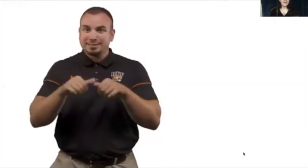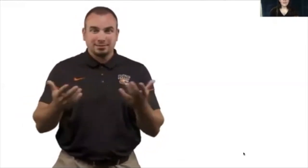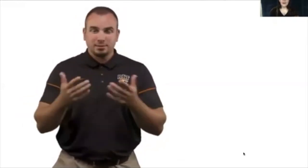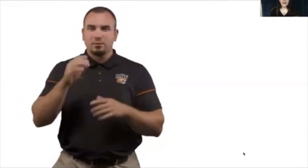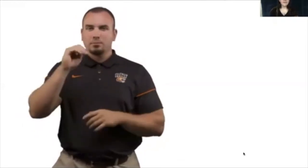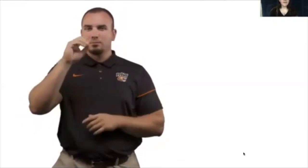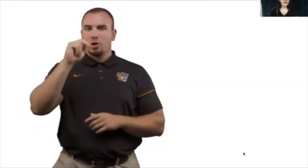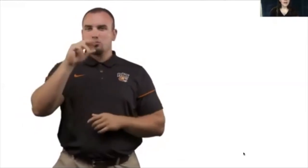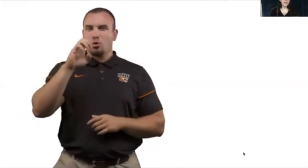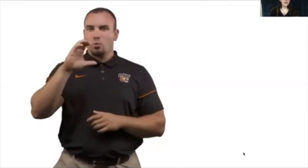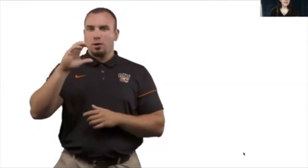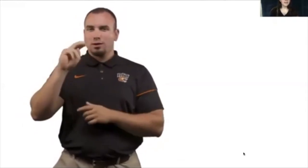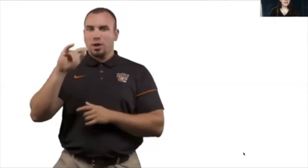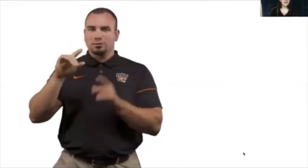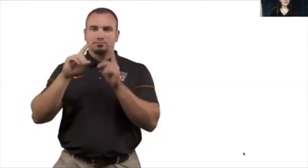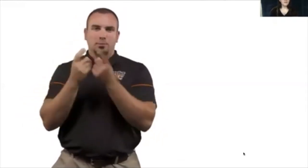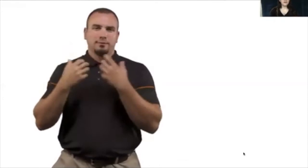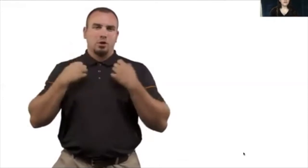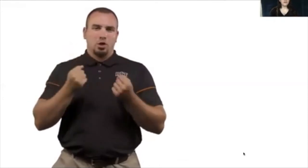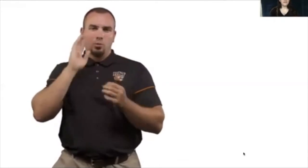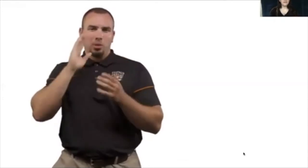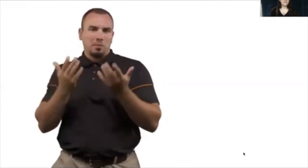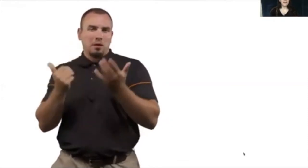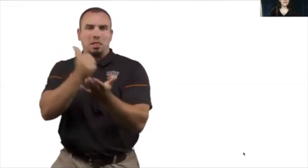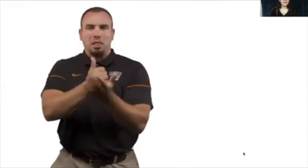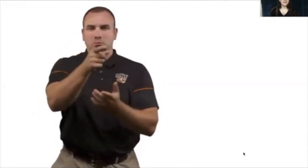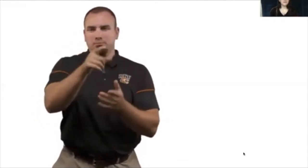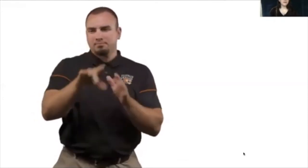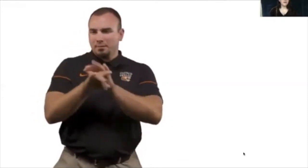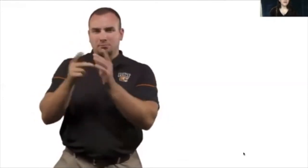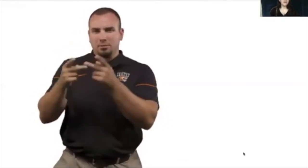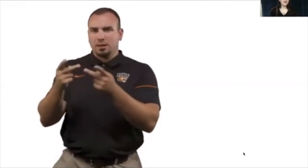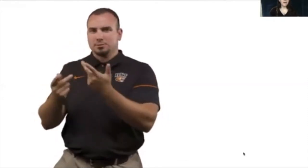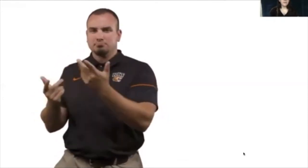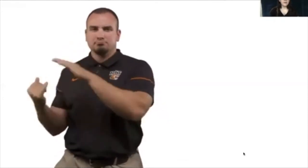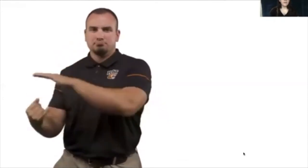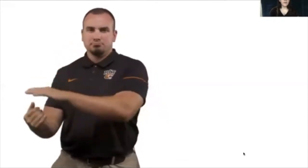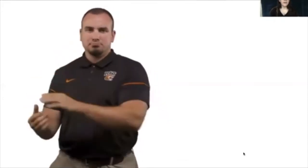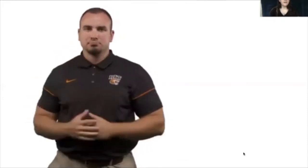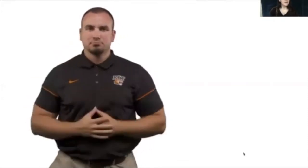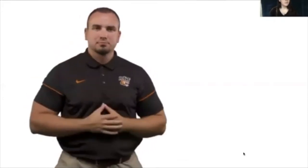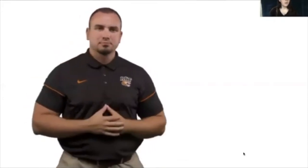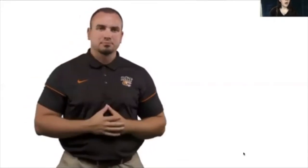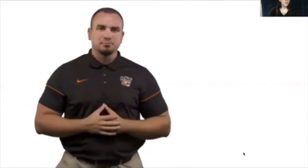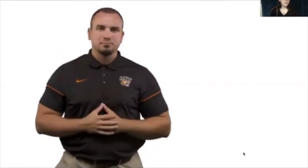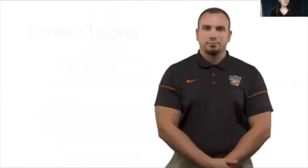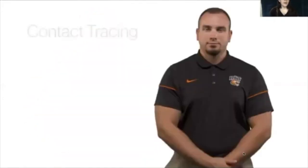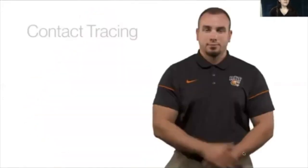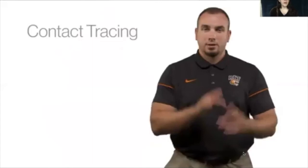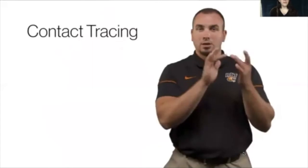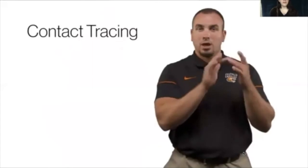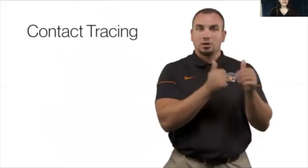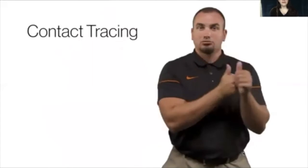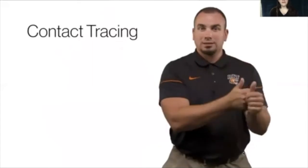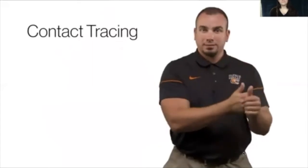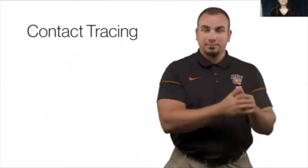If you don't have an adequate isolation or quarantine space, the Department of Health in Monroe County will help you find a